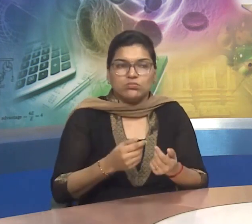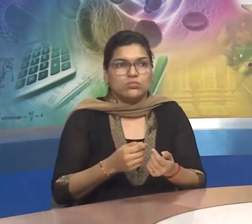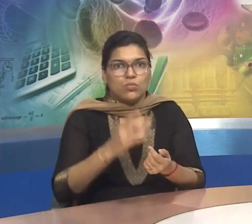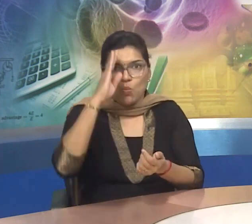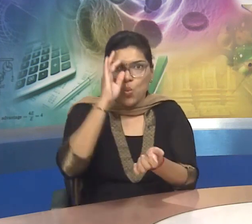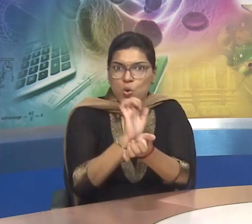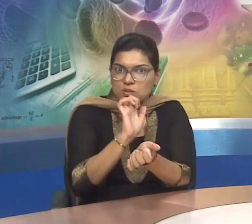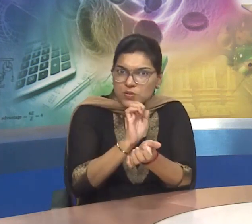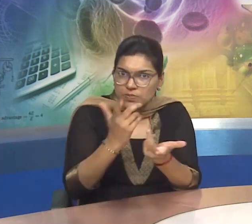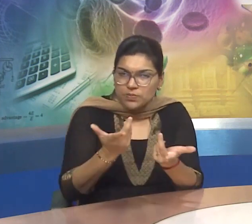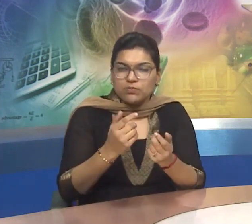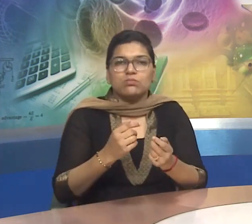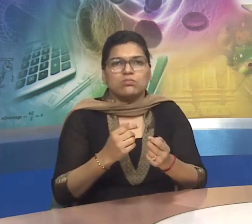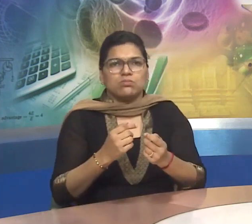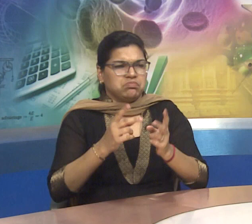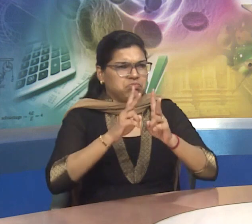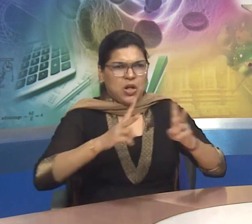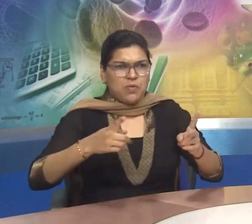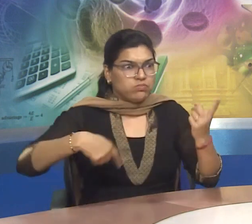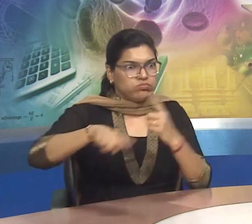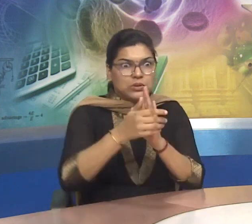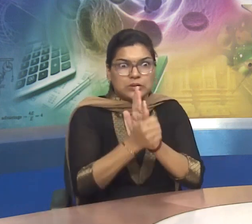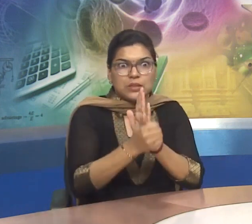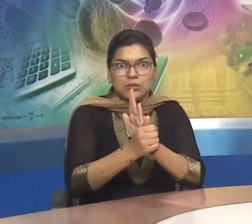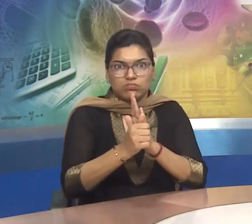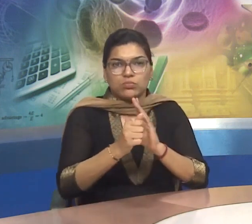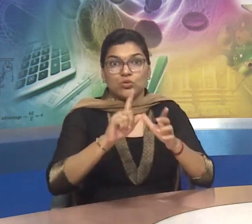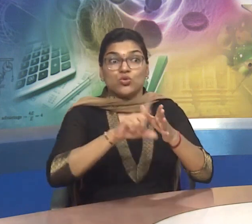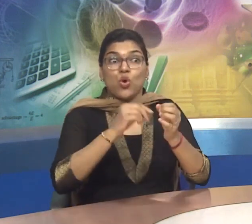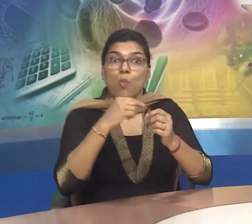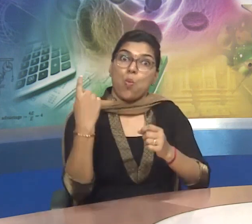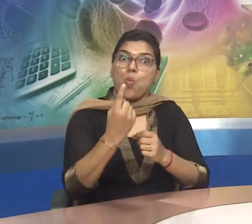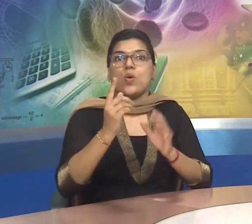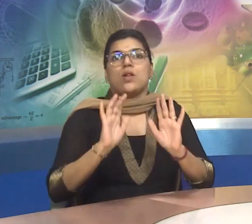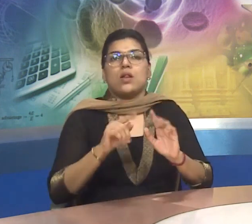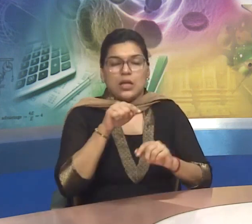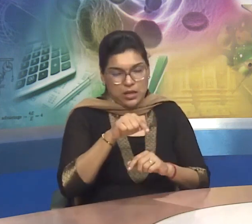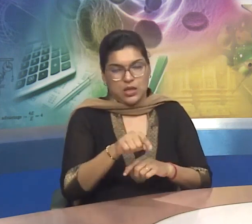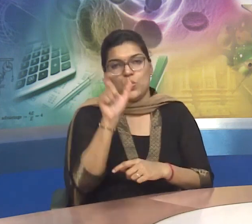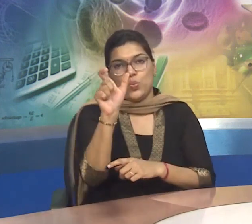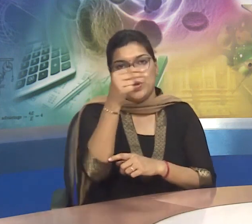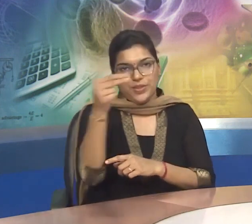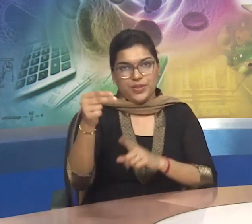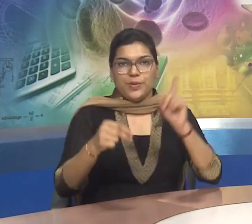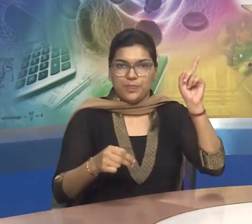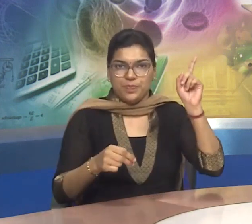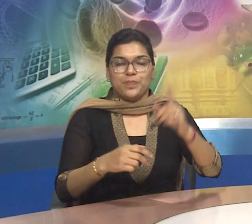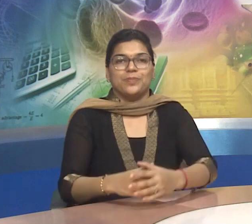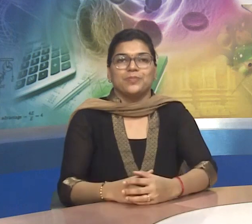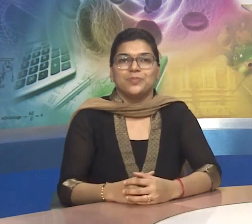teacher, police, and various profession, various skills around us in our